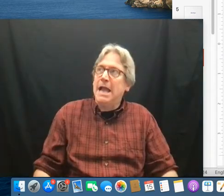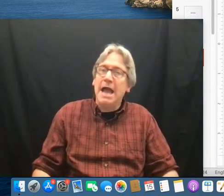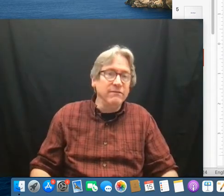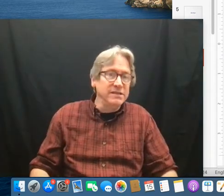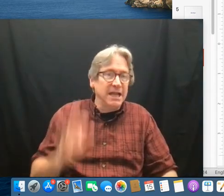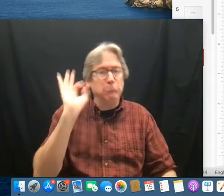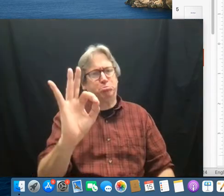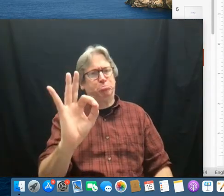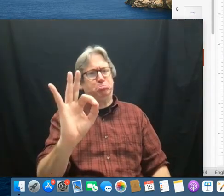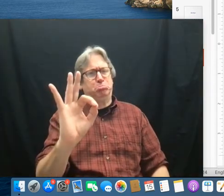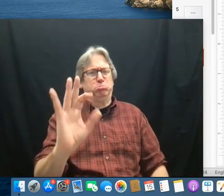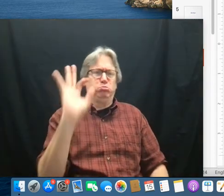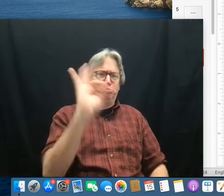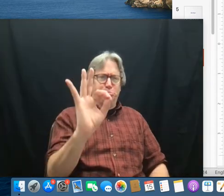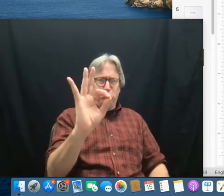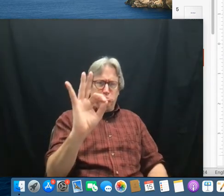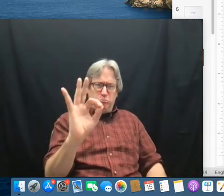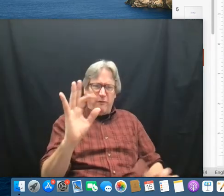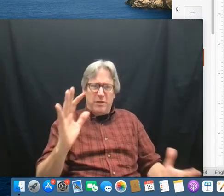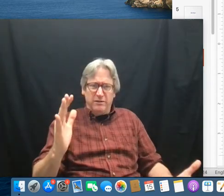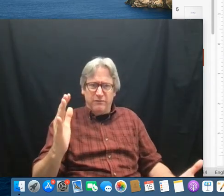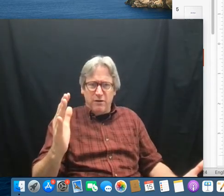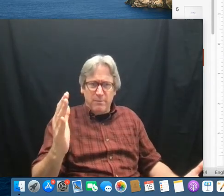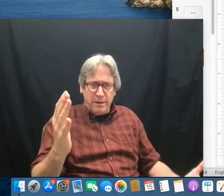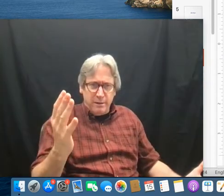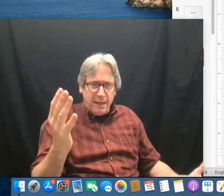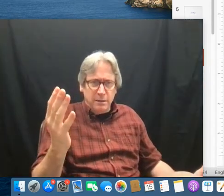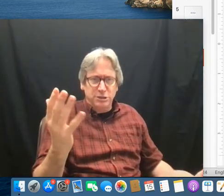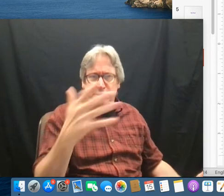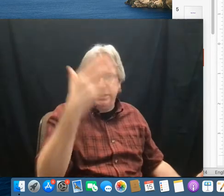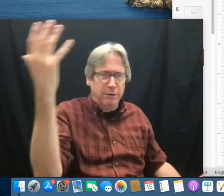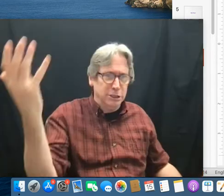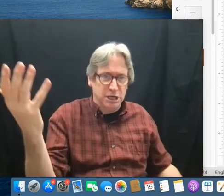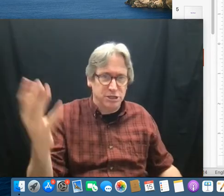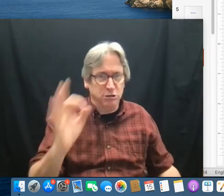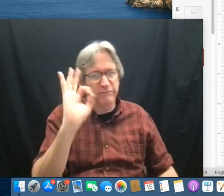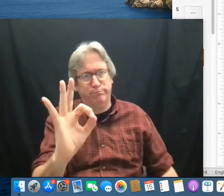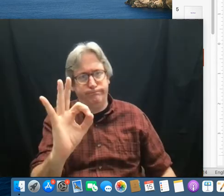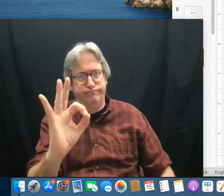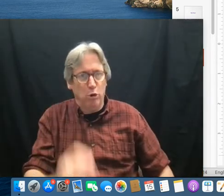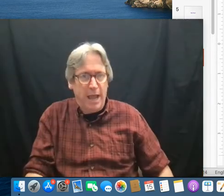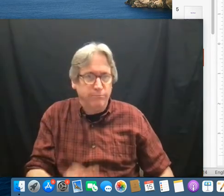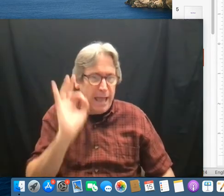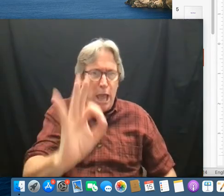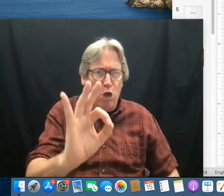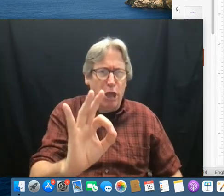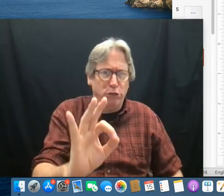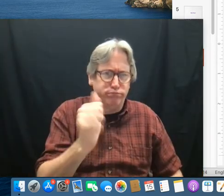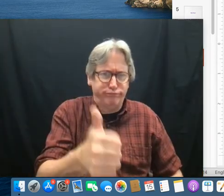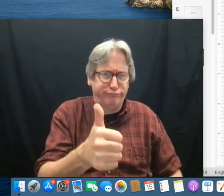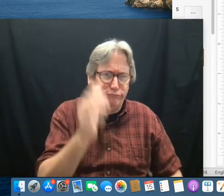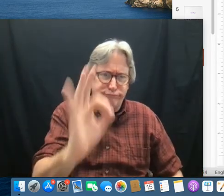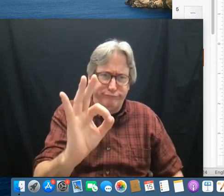It kind of is like from the English hearing gesture of okay,